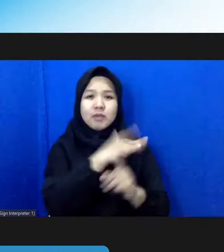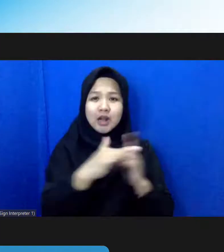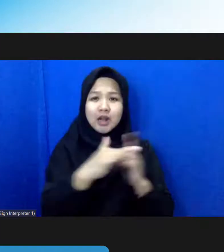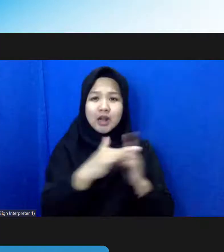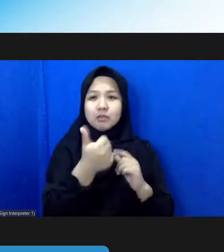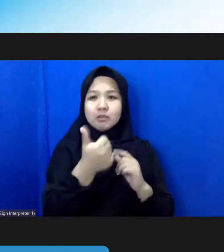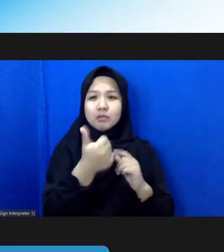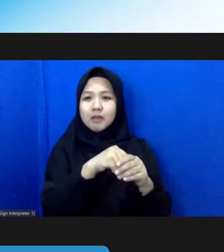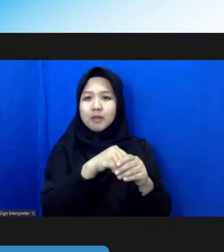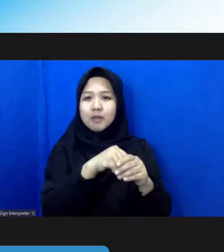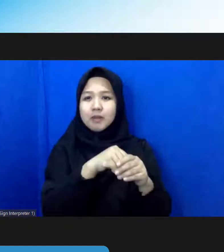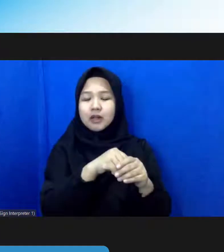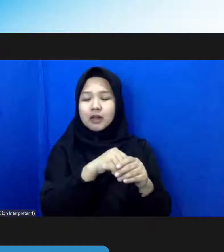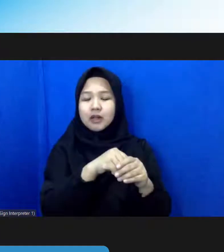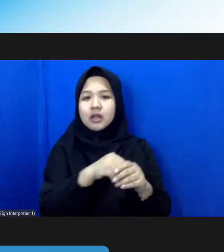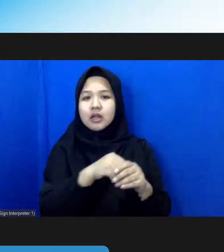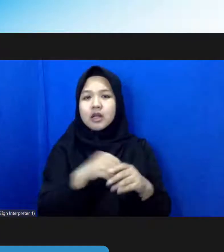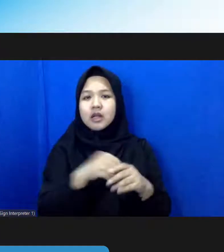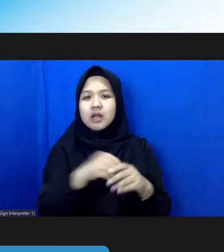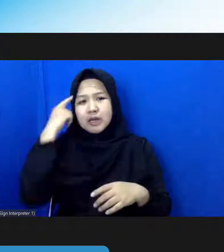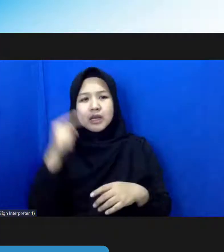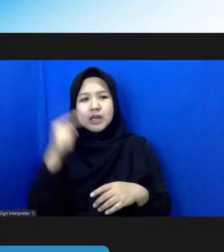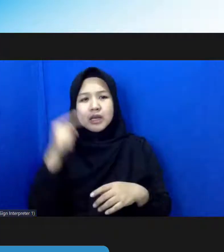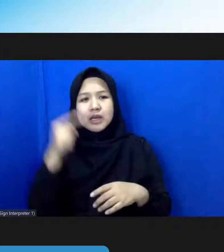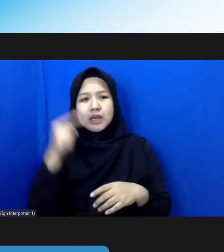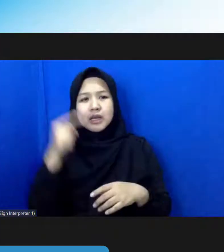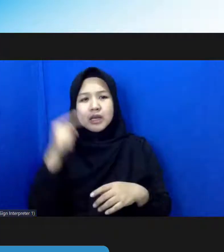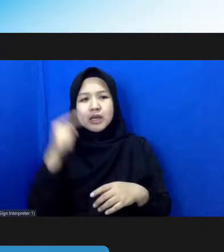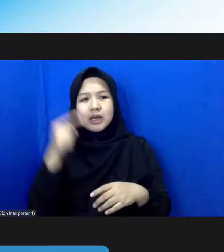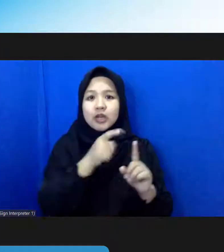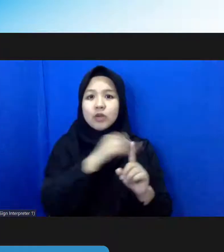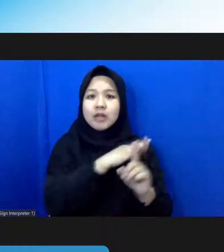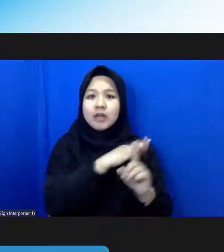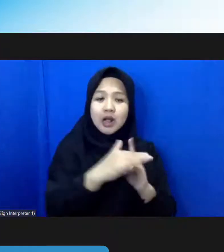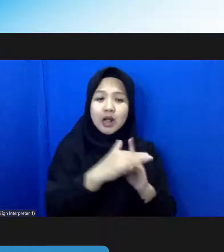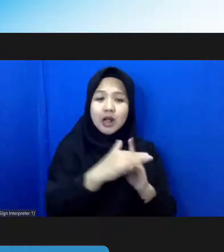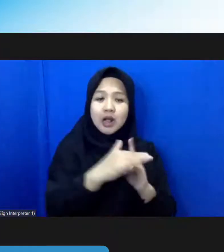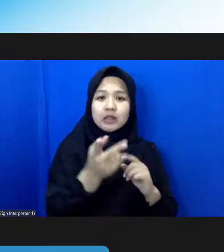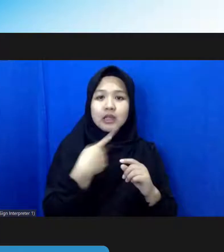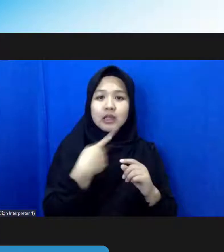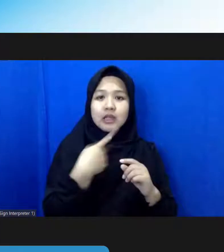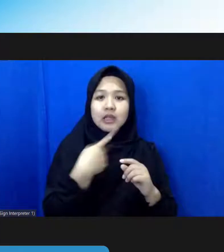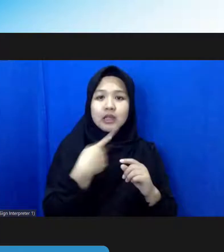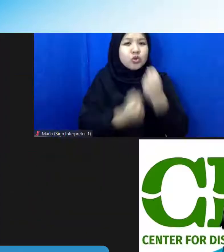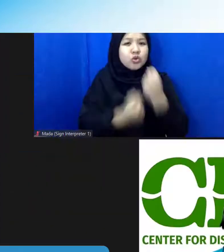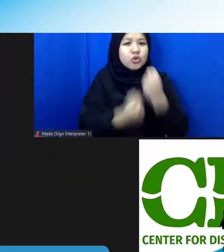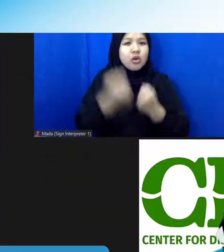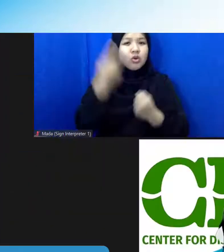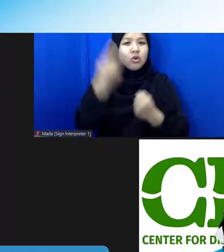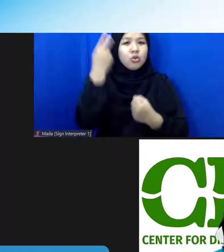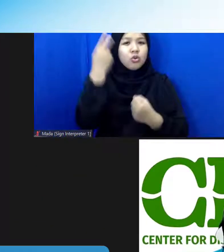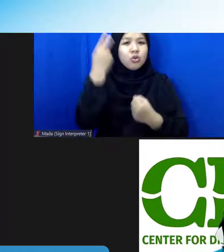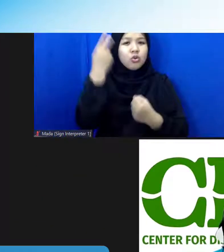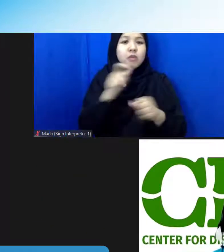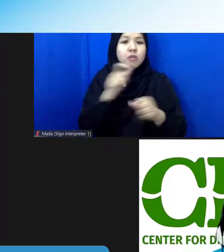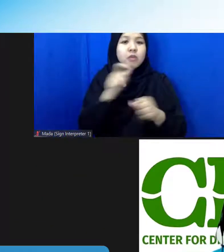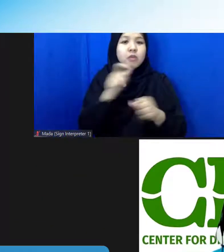But I think if it's owned by the community, then we have a larger sustainability of the interventionism.